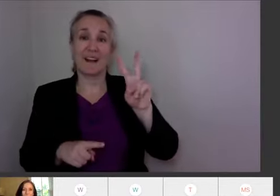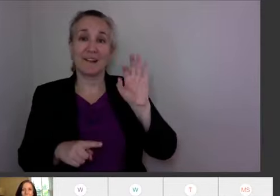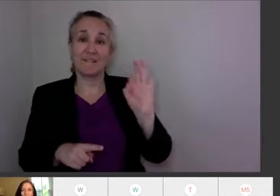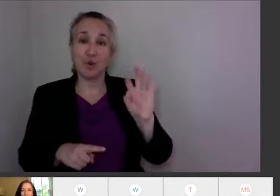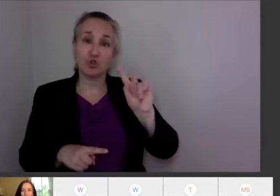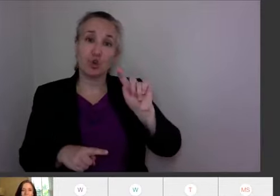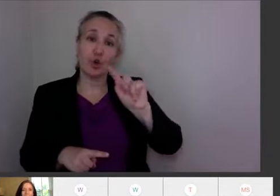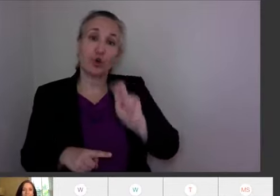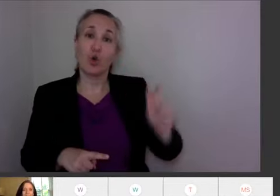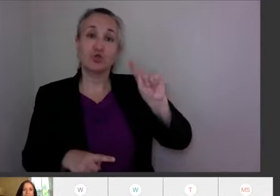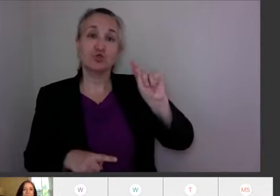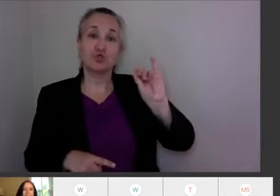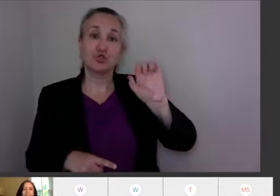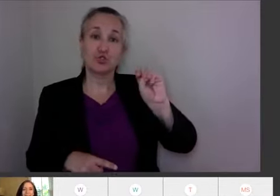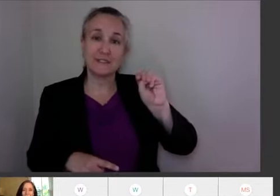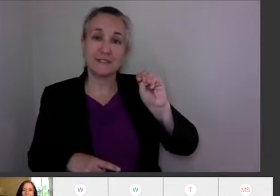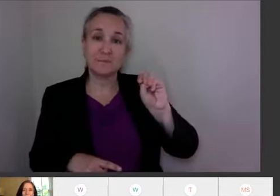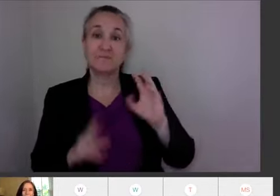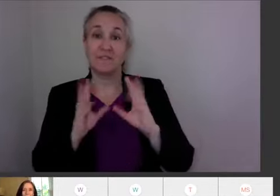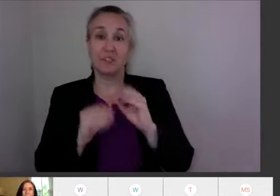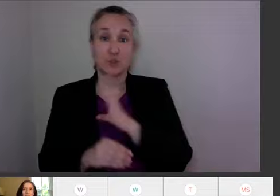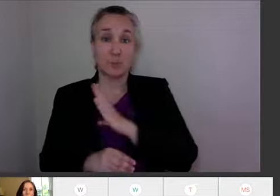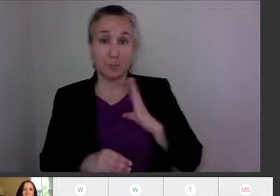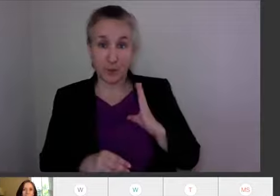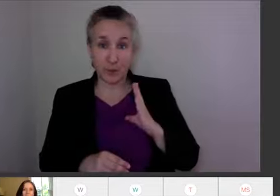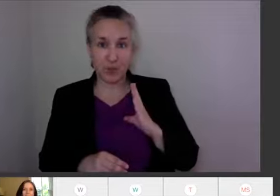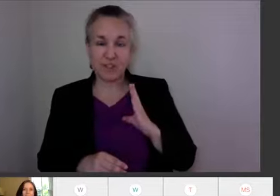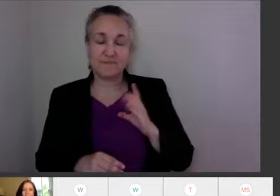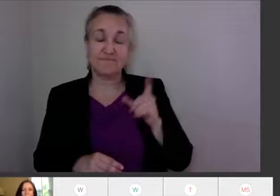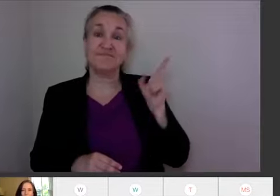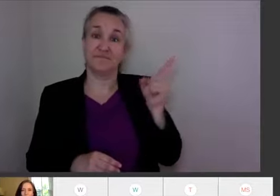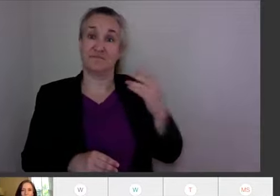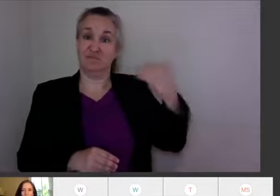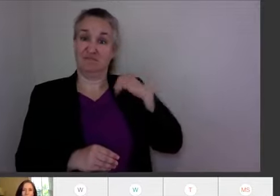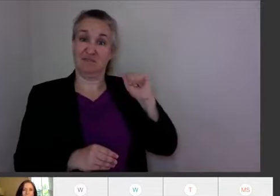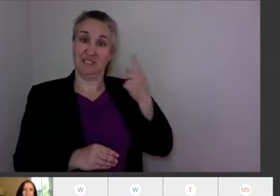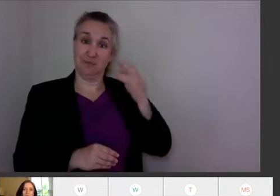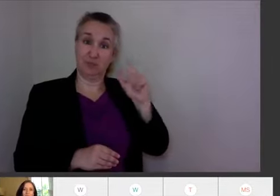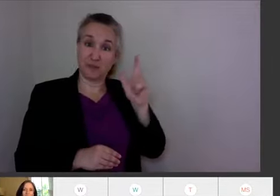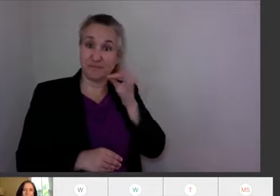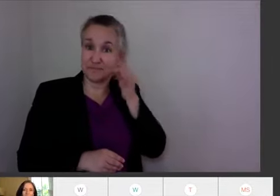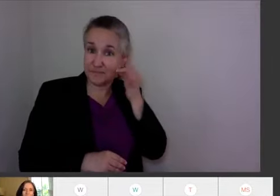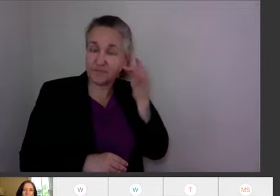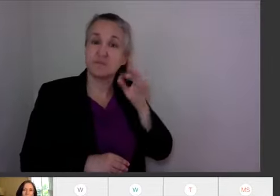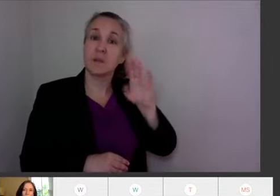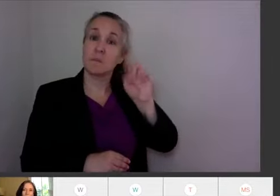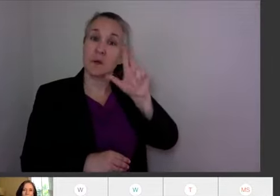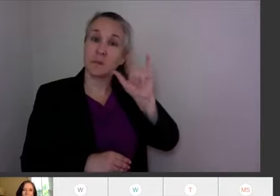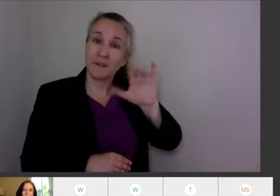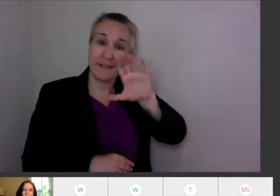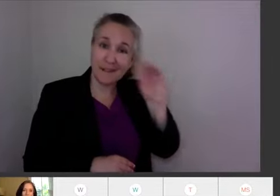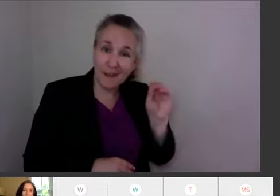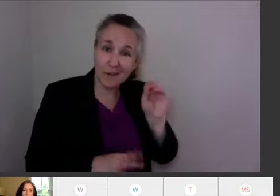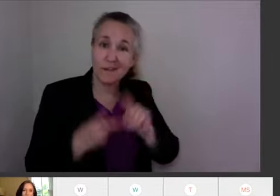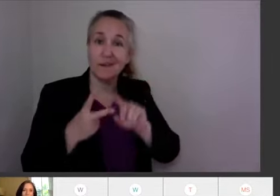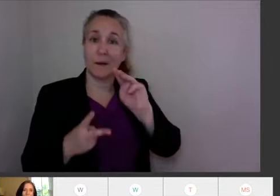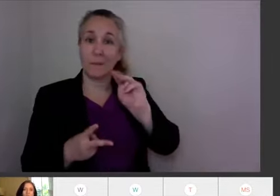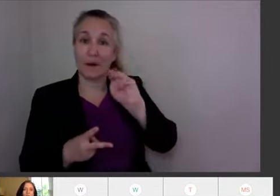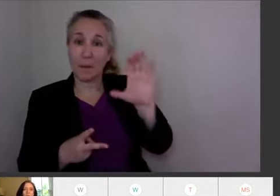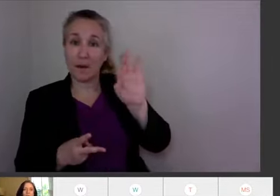and Convention Board. Back in April, Montgomery County, along with the Montgomery County Foundation and other local